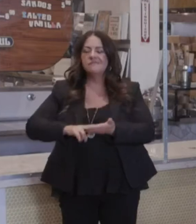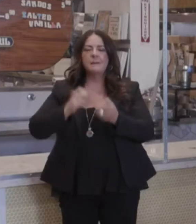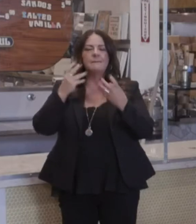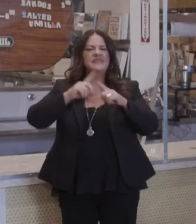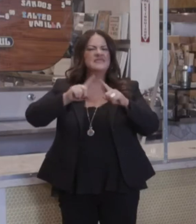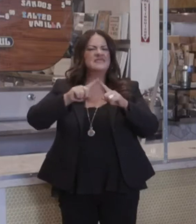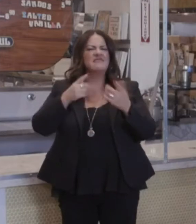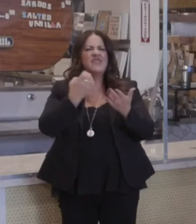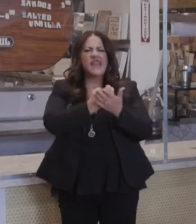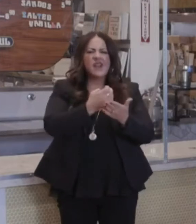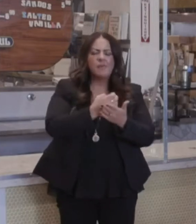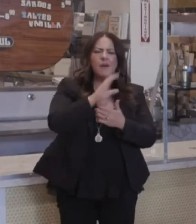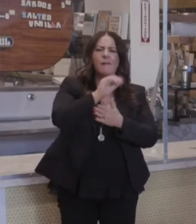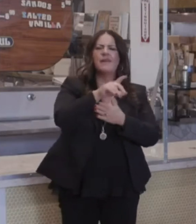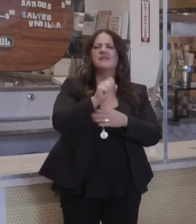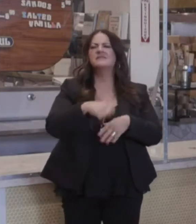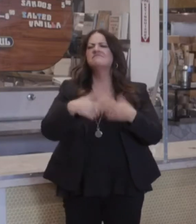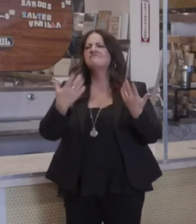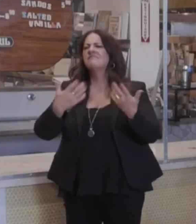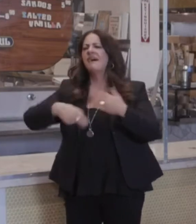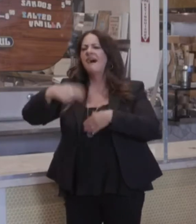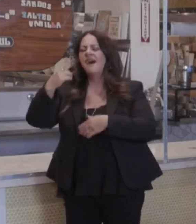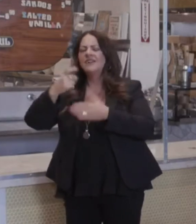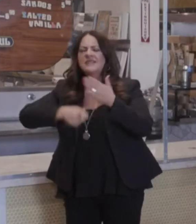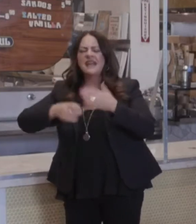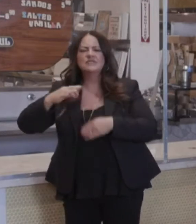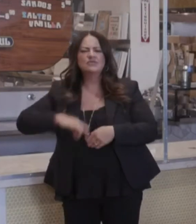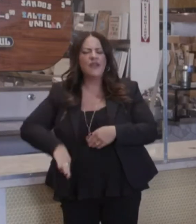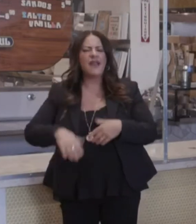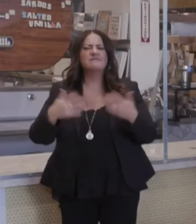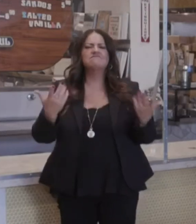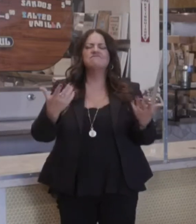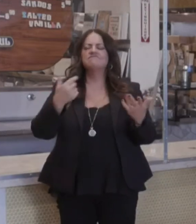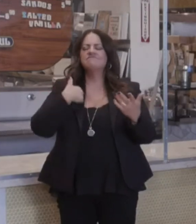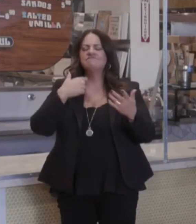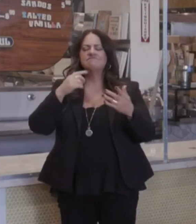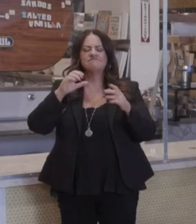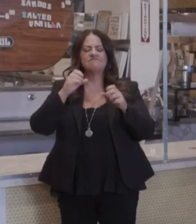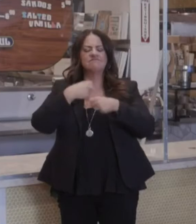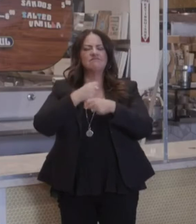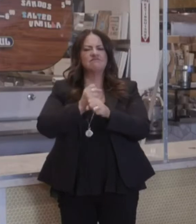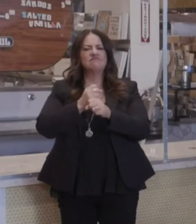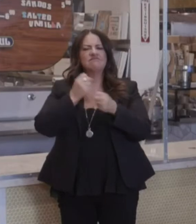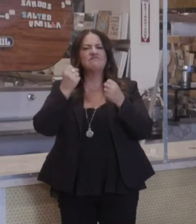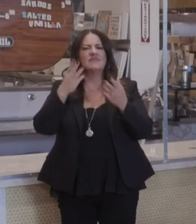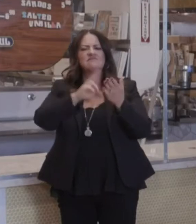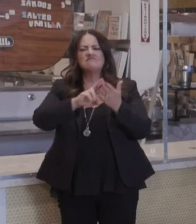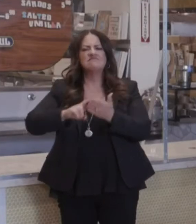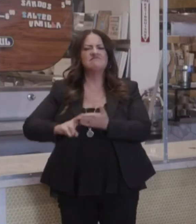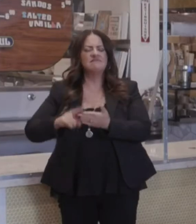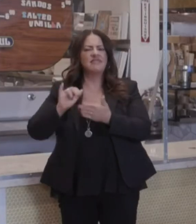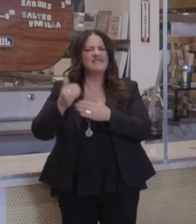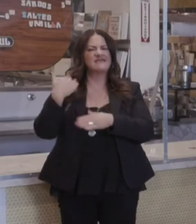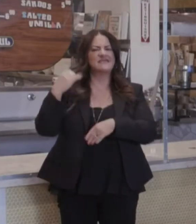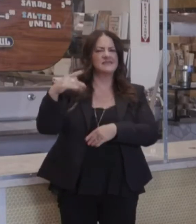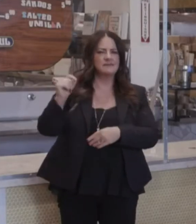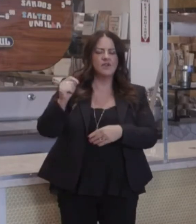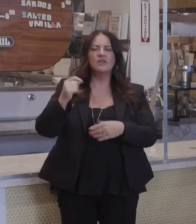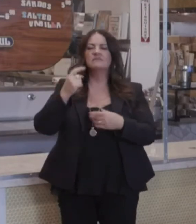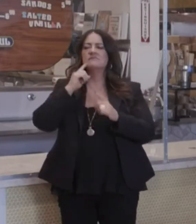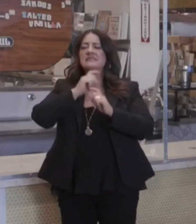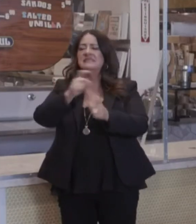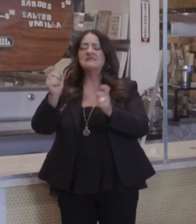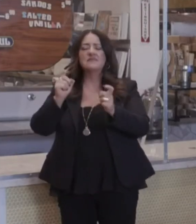bills, hiring tax credit of $100 million. We put out a framework to allow new businesses to have that